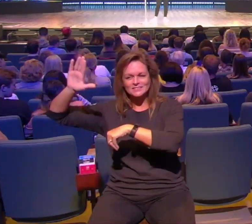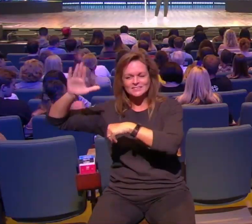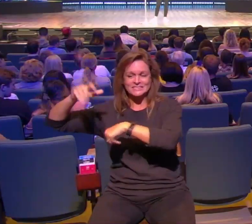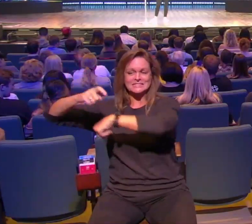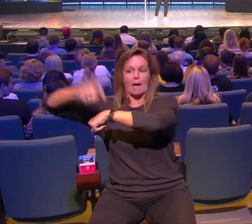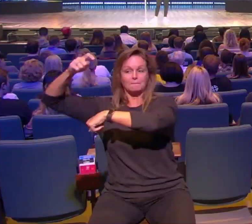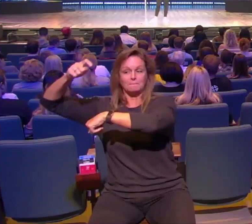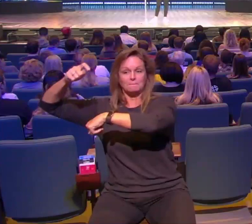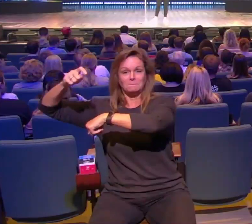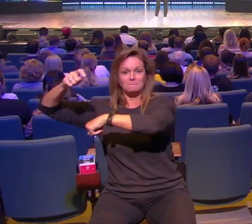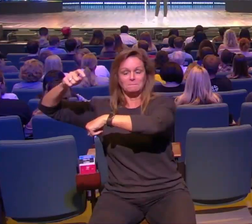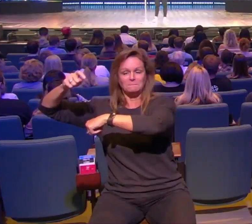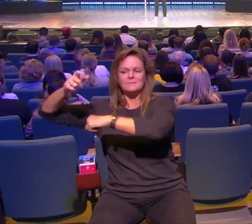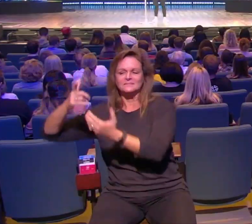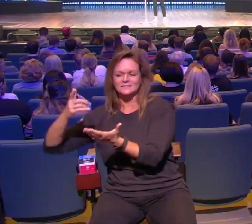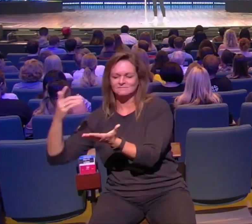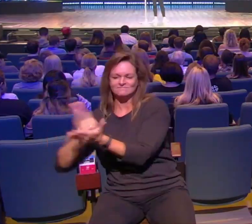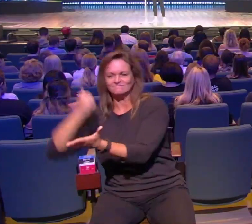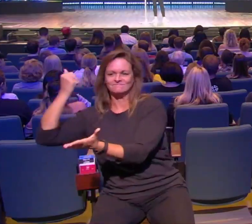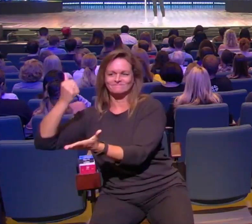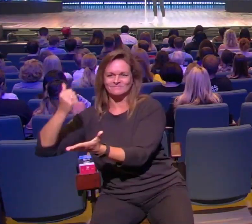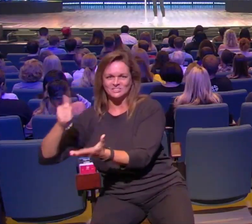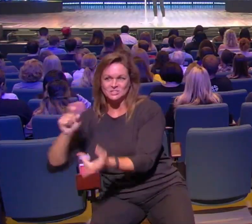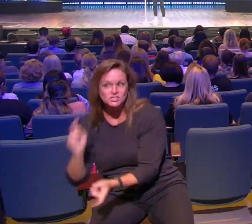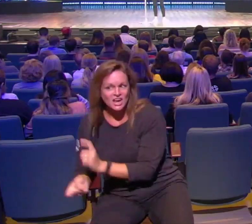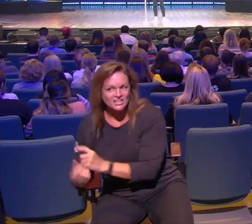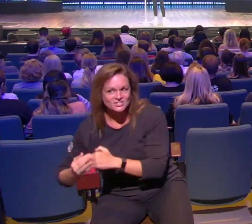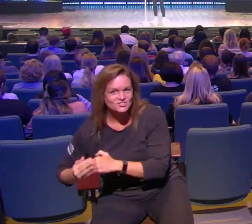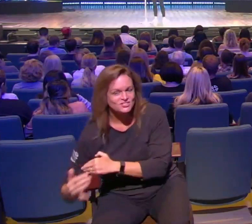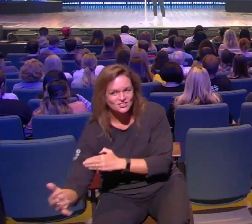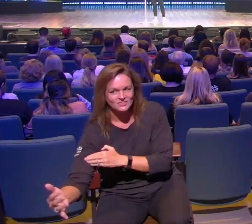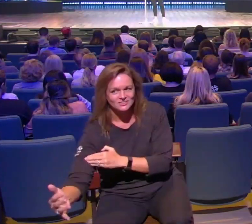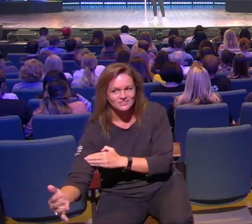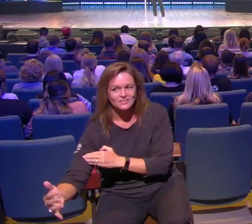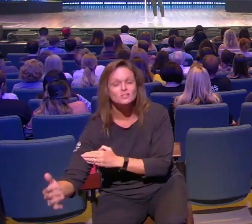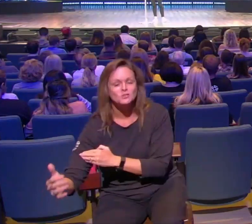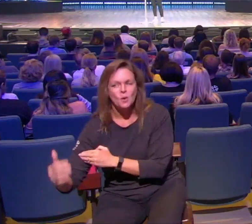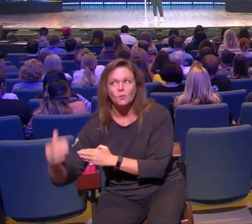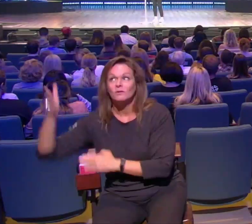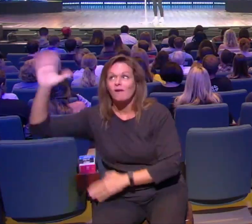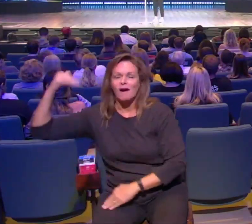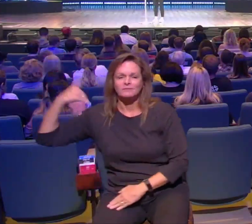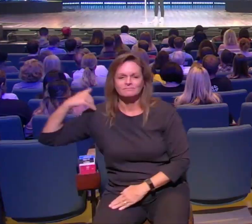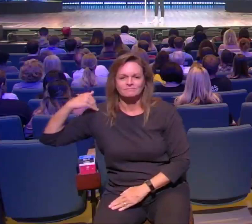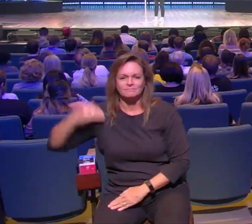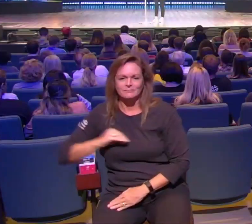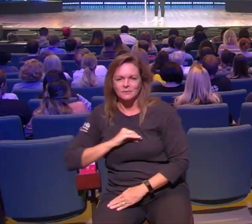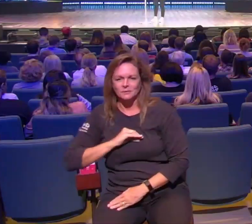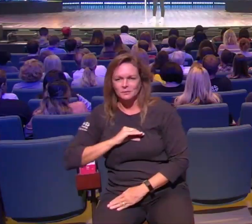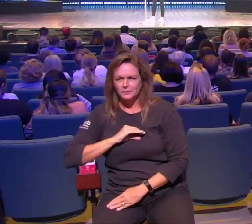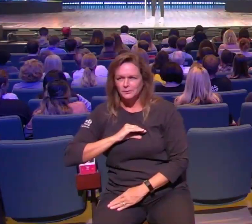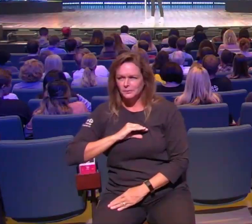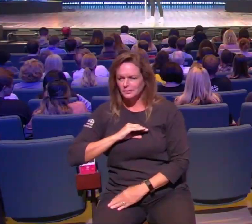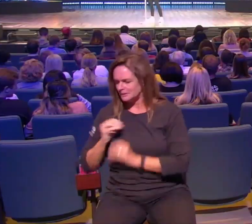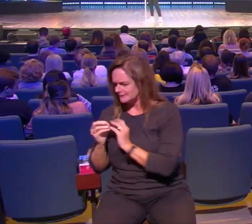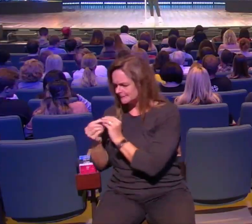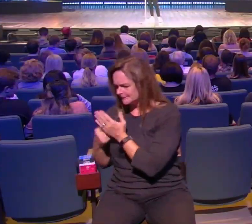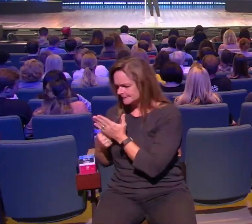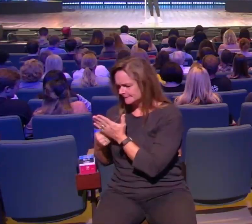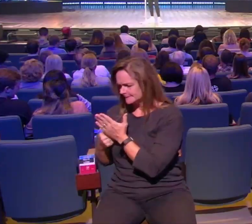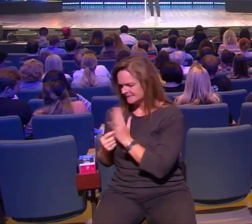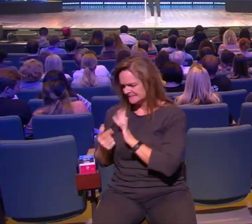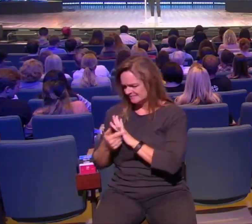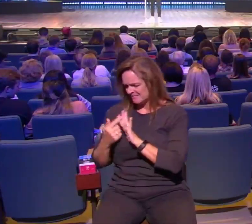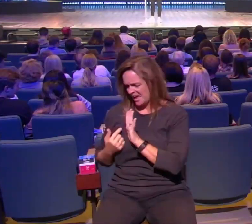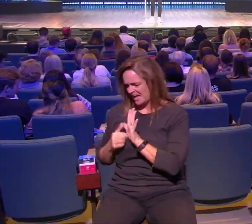miss out on it. So they did something that had never been done before. They didn't stay stuck in their circumstances. They didn't